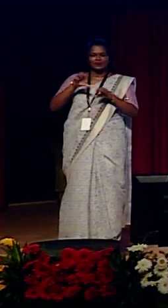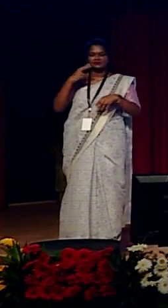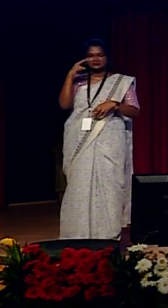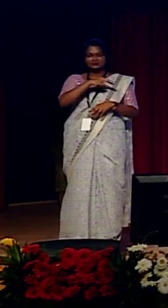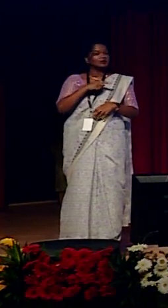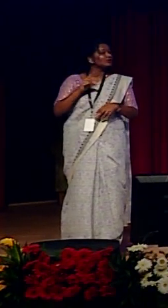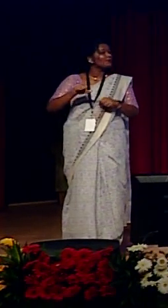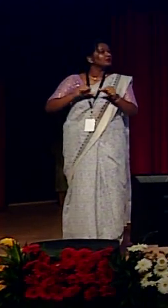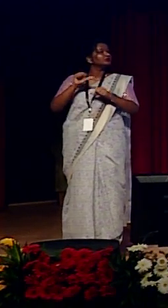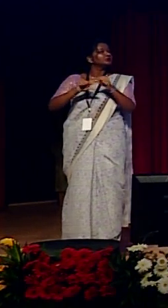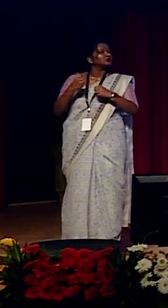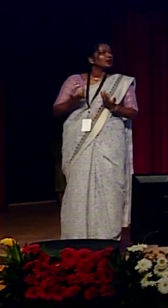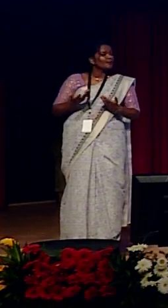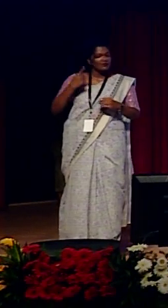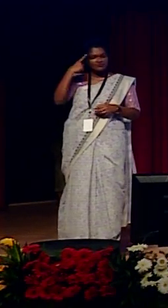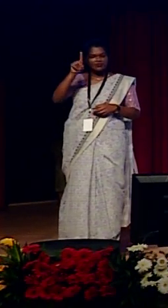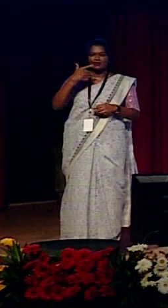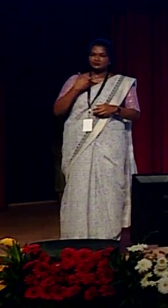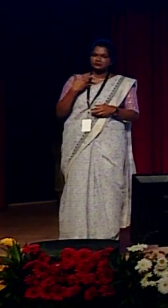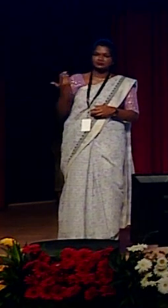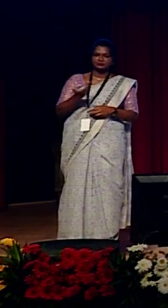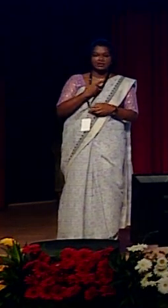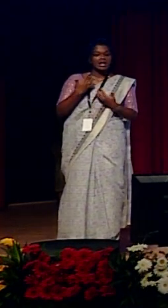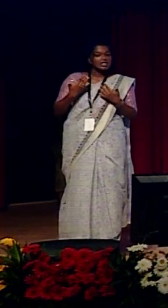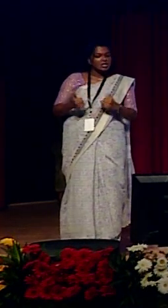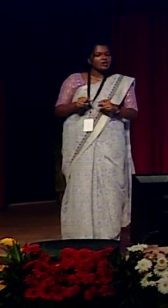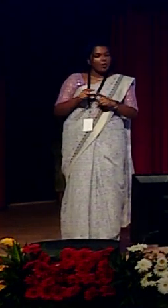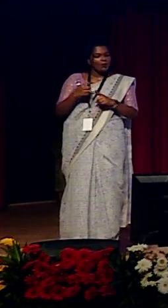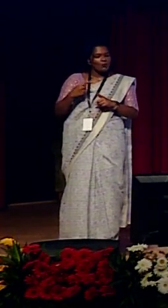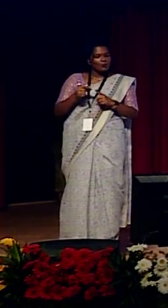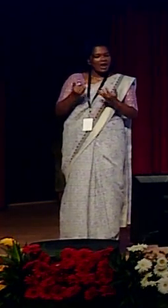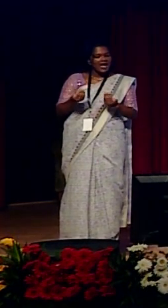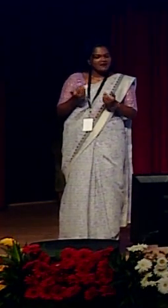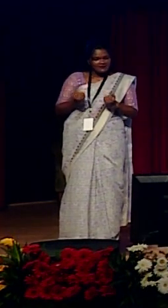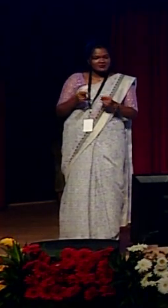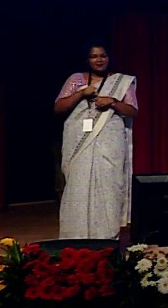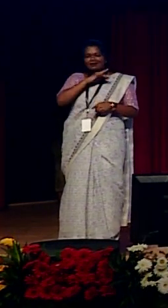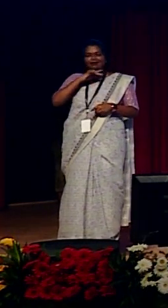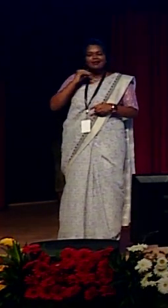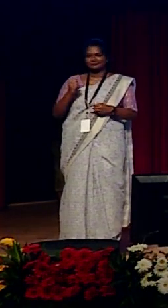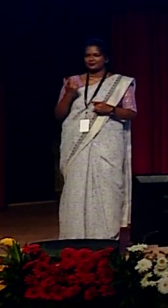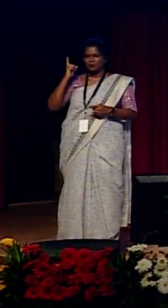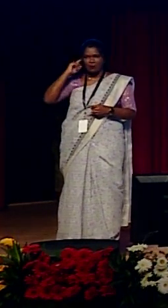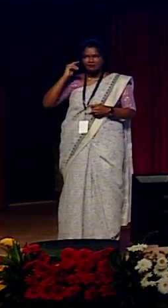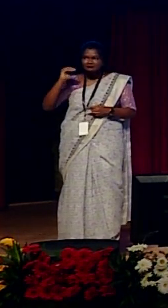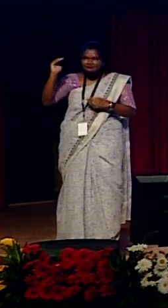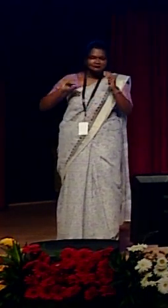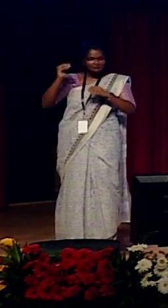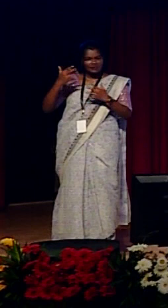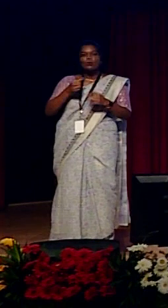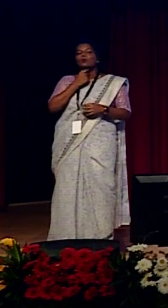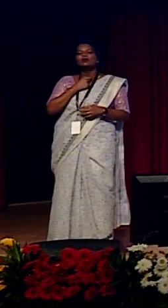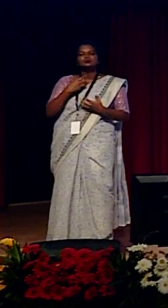So, what do the next steps look like for us? Right now, the tech that we have, which is color, volume, and the